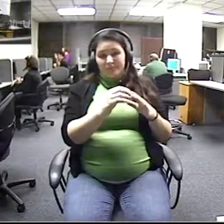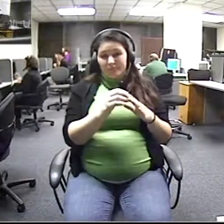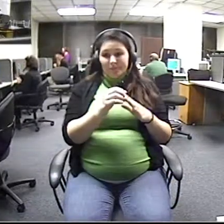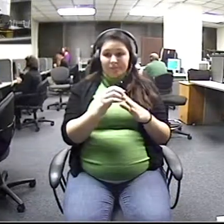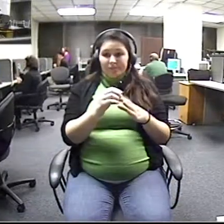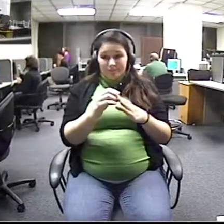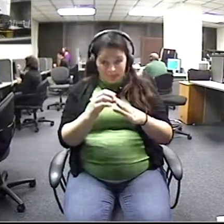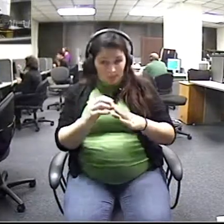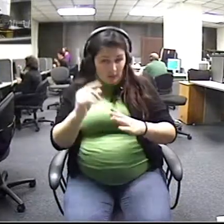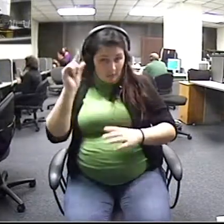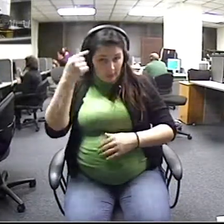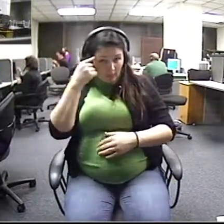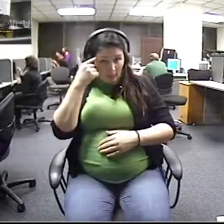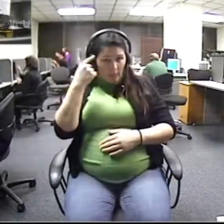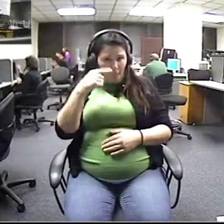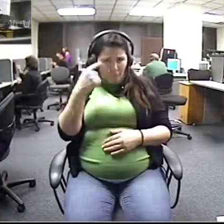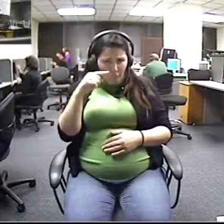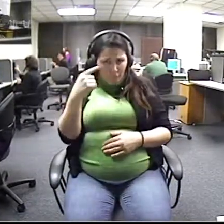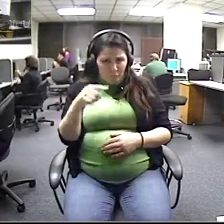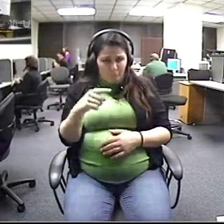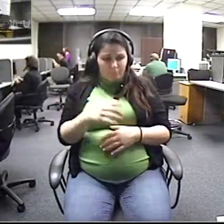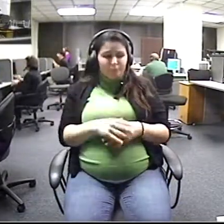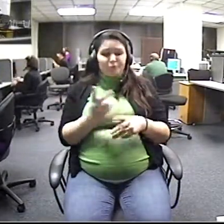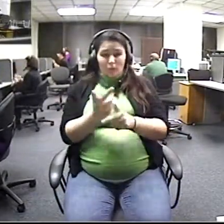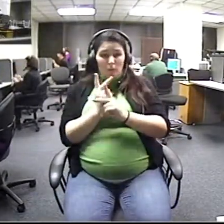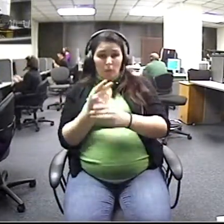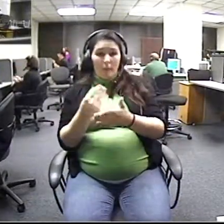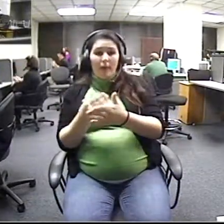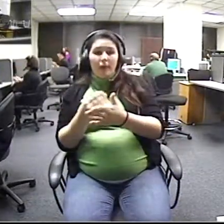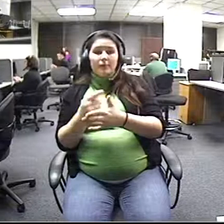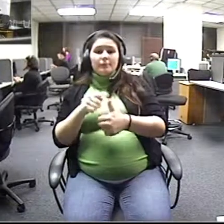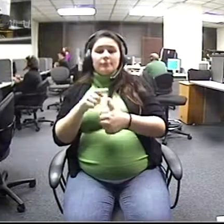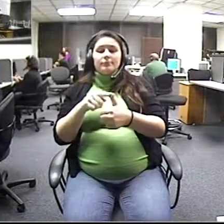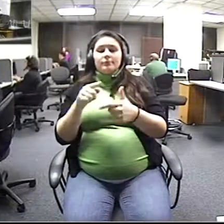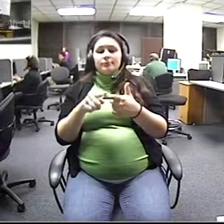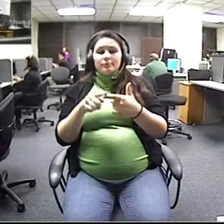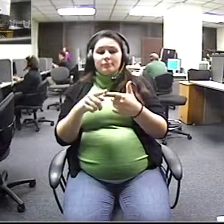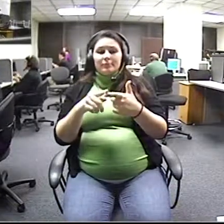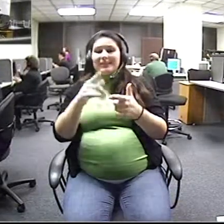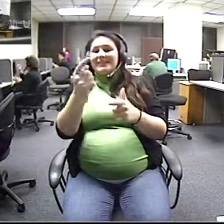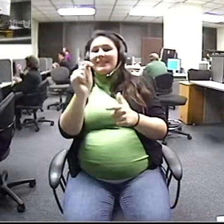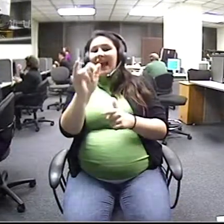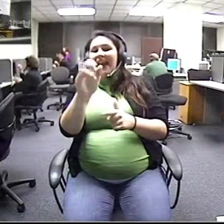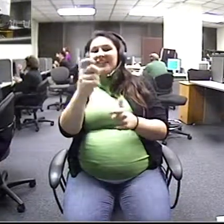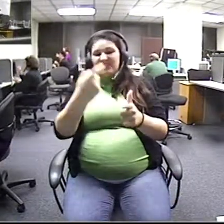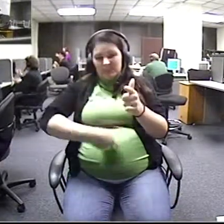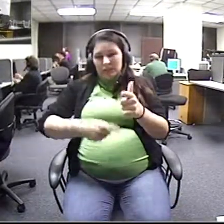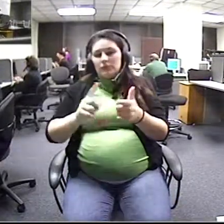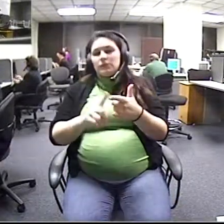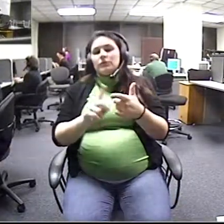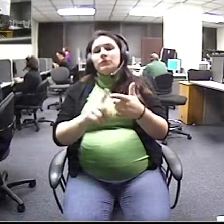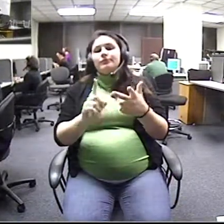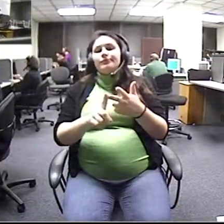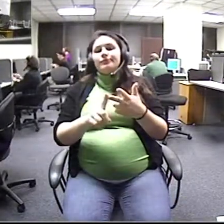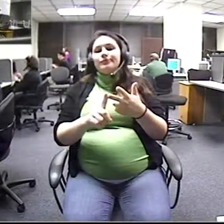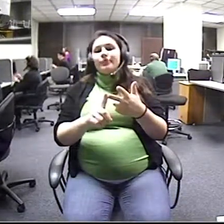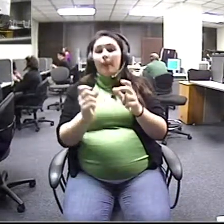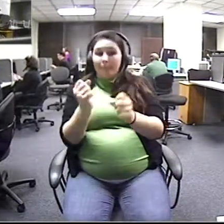country, to borrow money, to coin money and regulate its value,